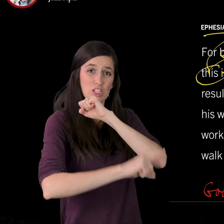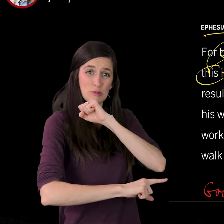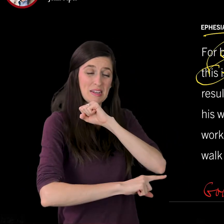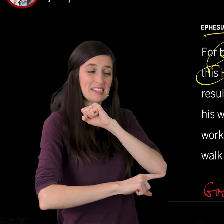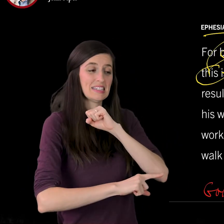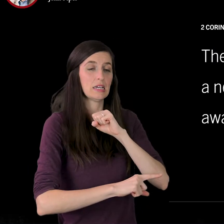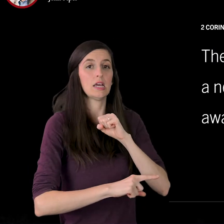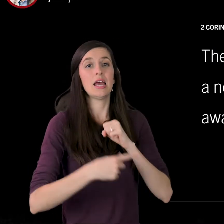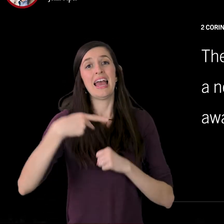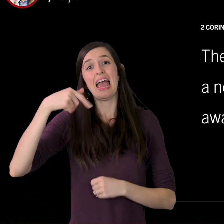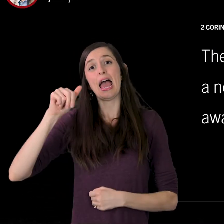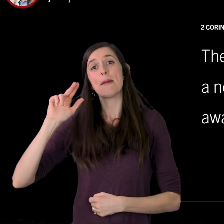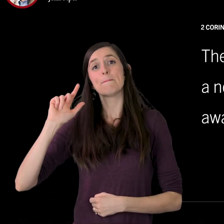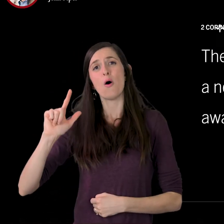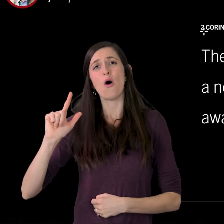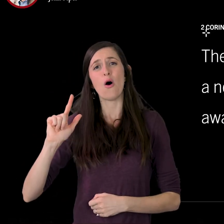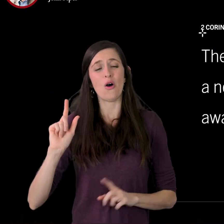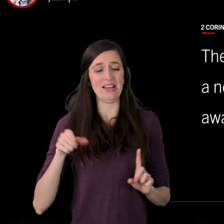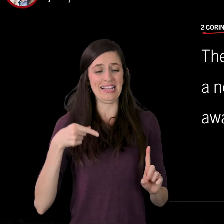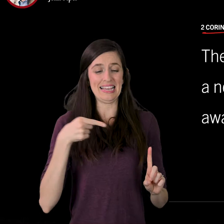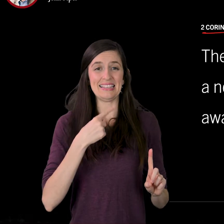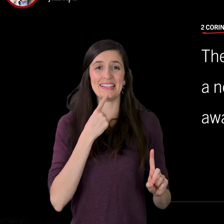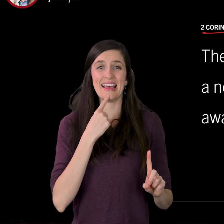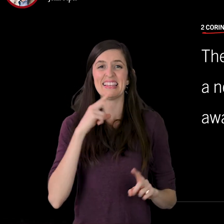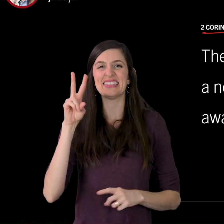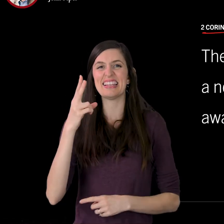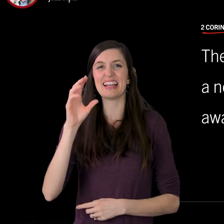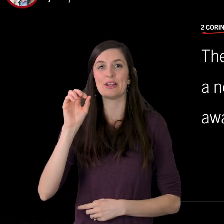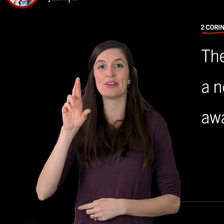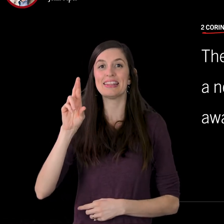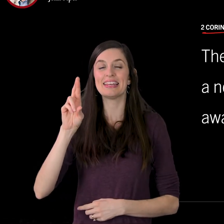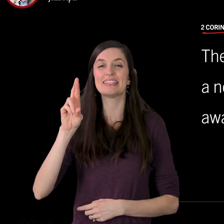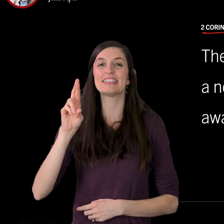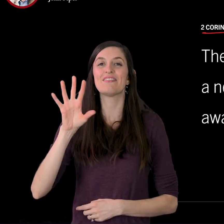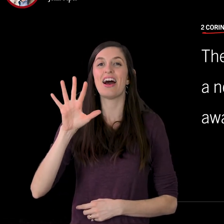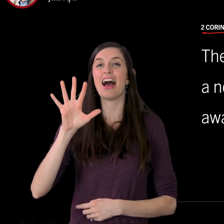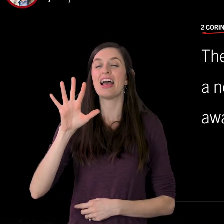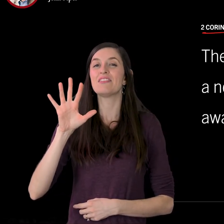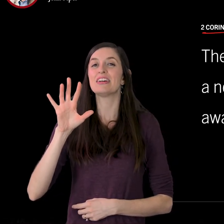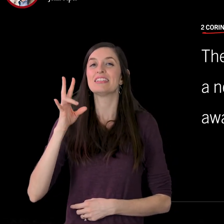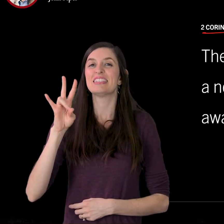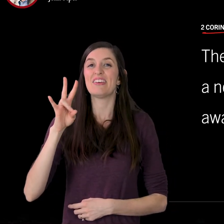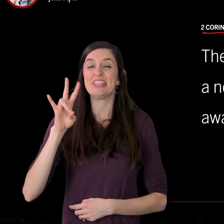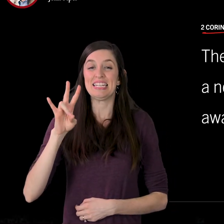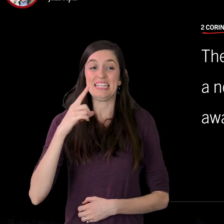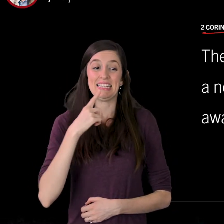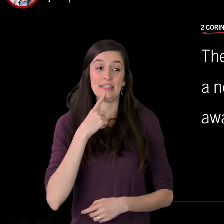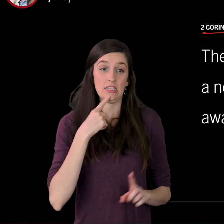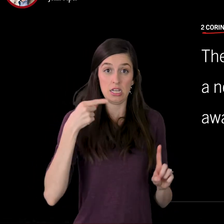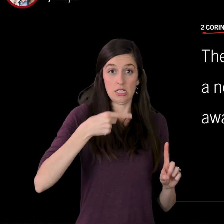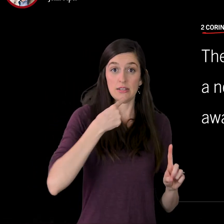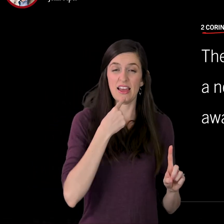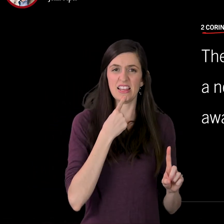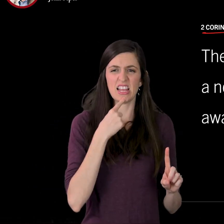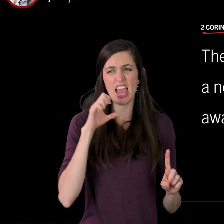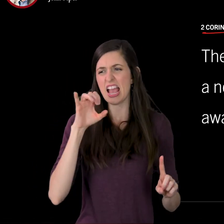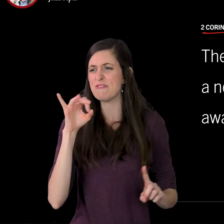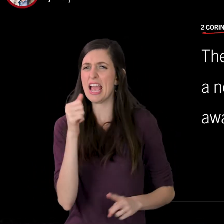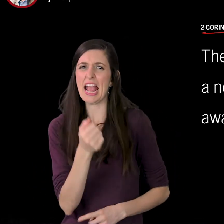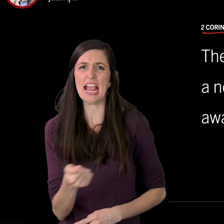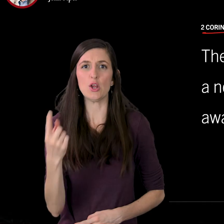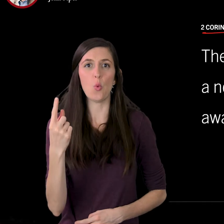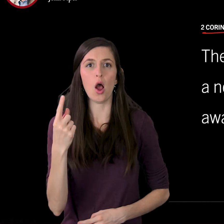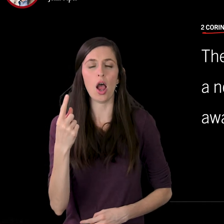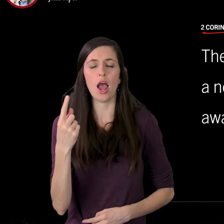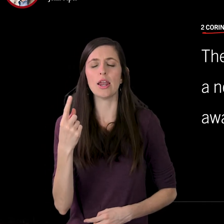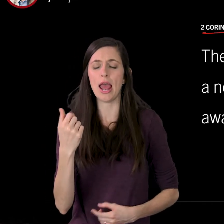which leads Paul to say in 2nd Corinthians 5 verse 17 if anyone is in Christ